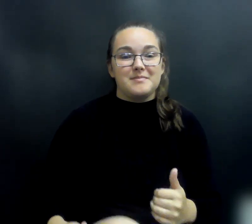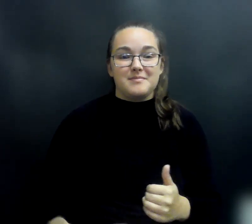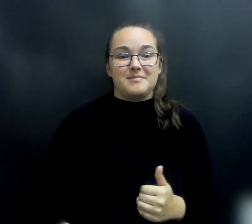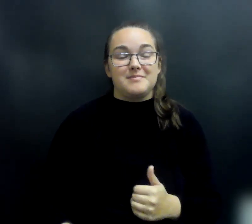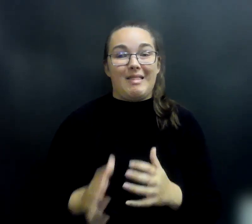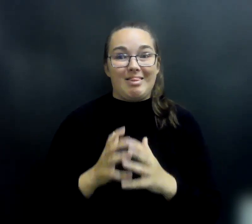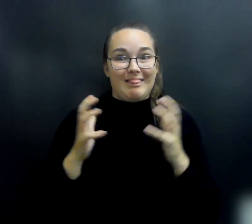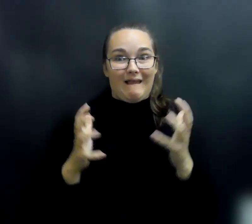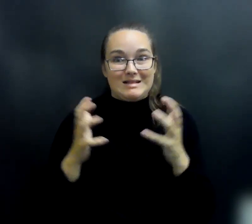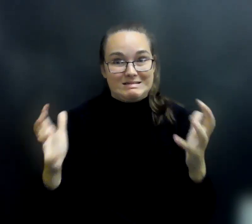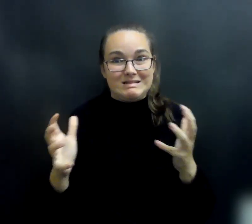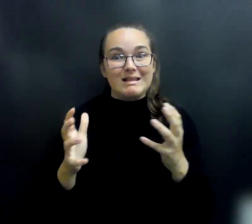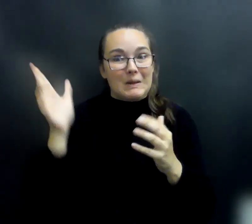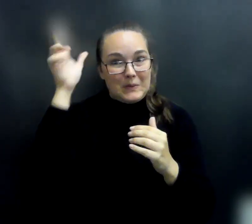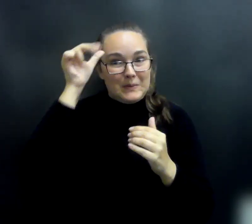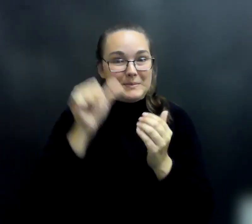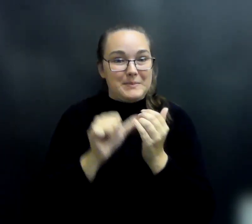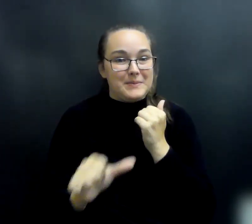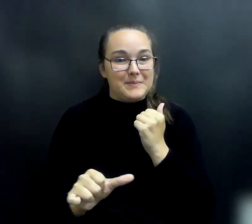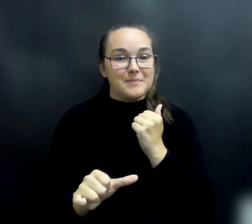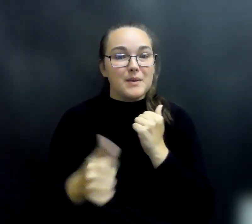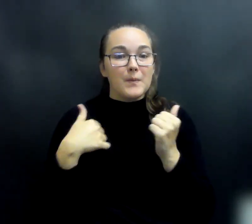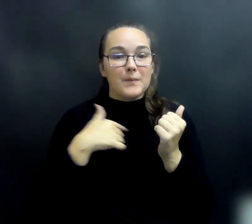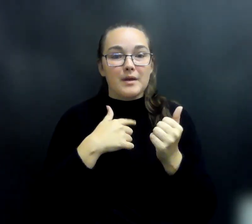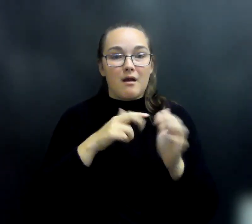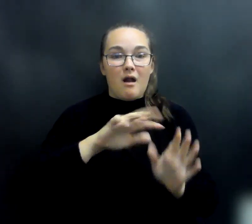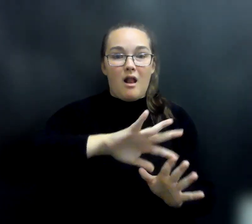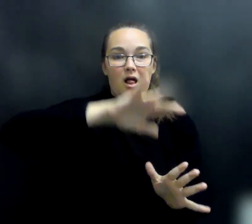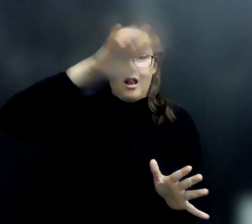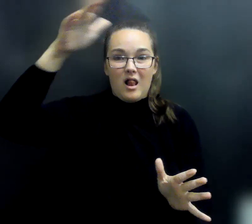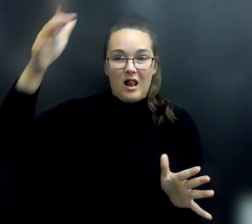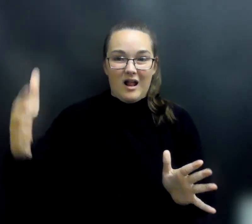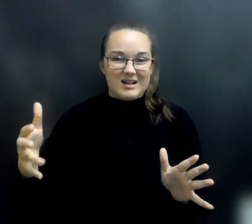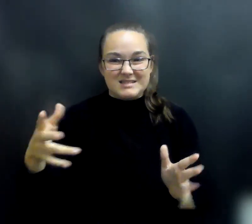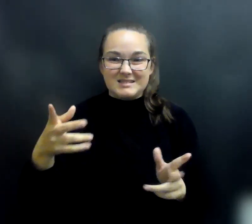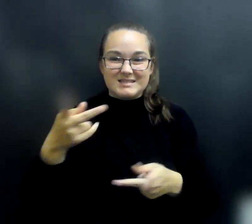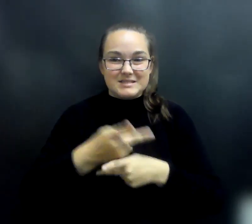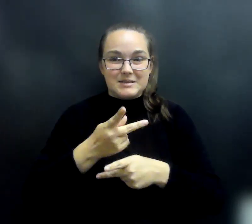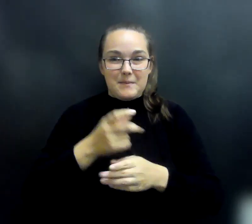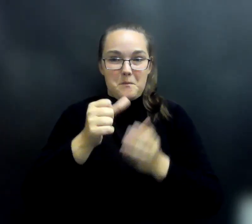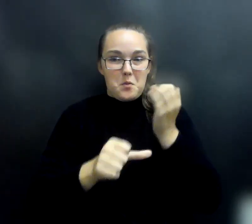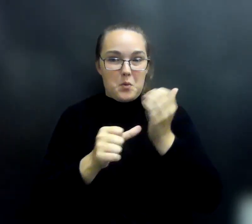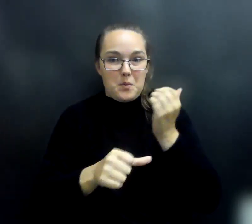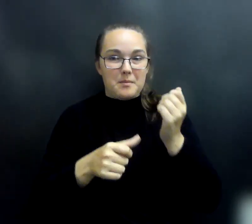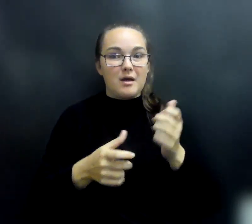Lots and lots of horse dung. We kept piles of dried manure in storage rooms next to our